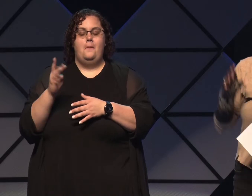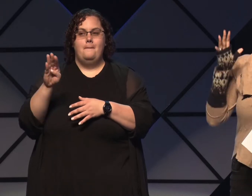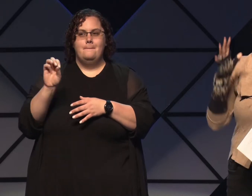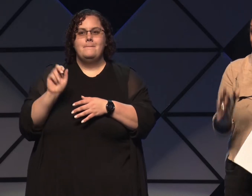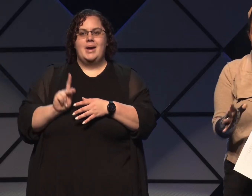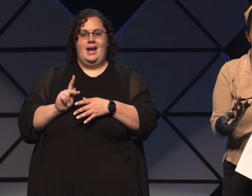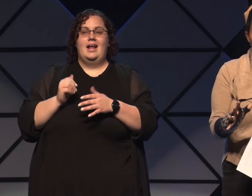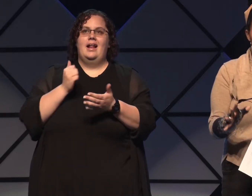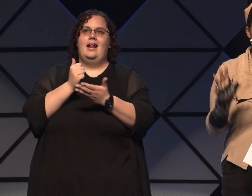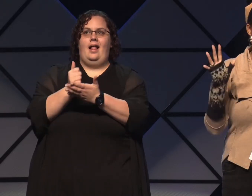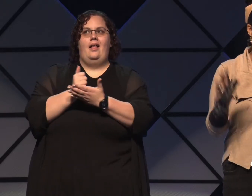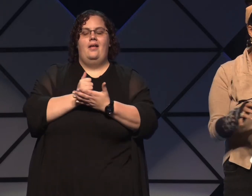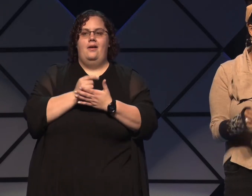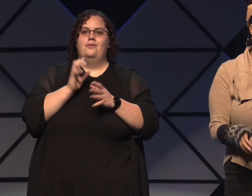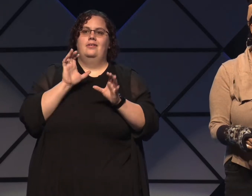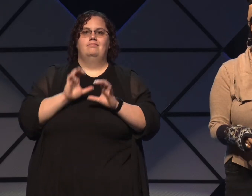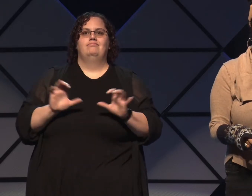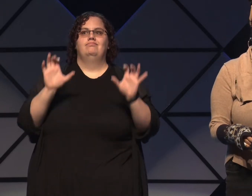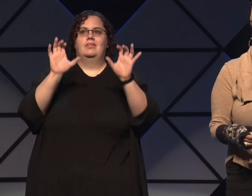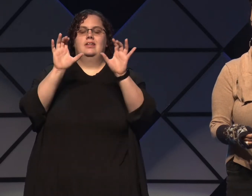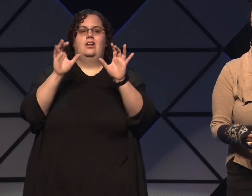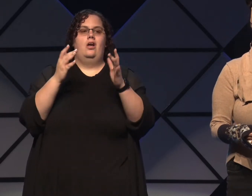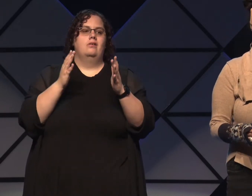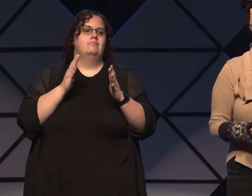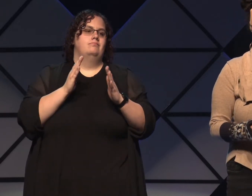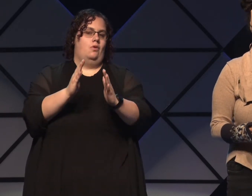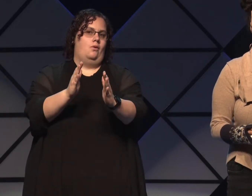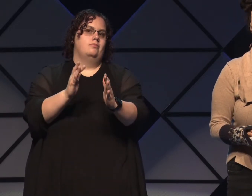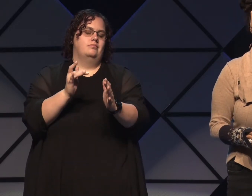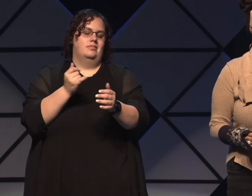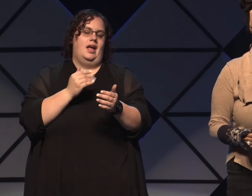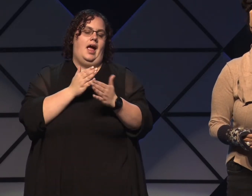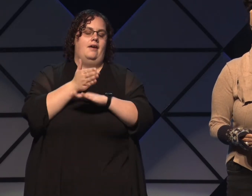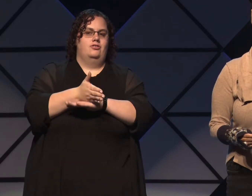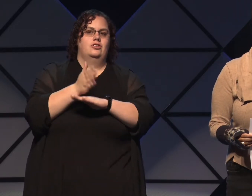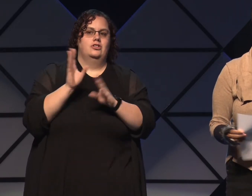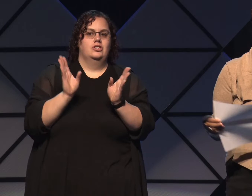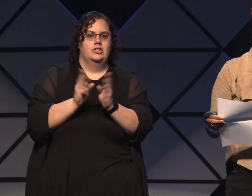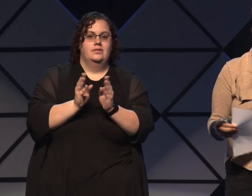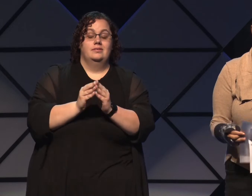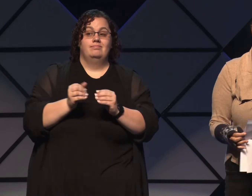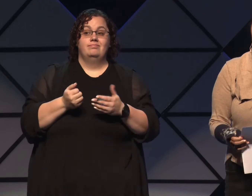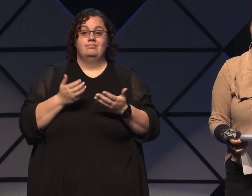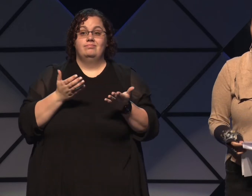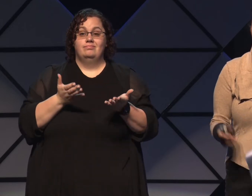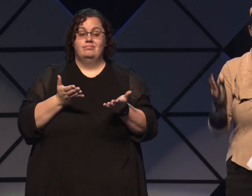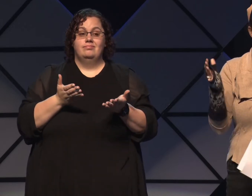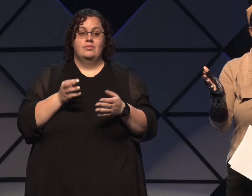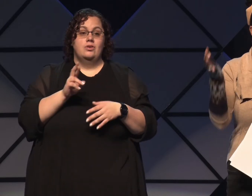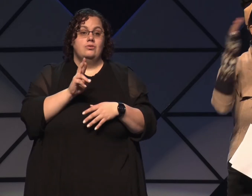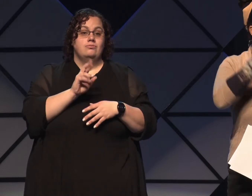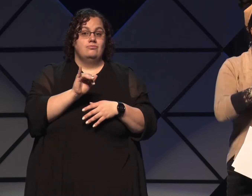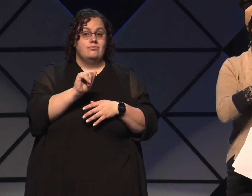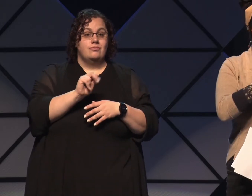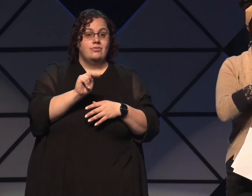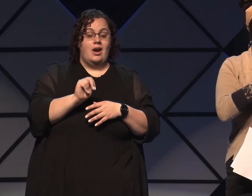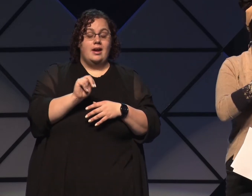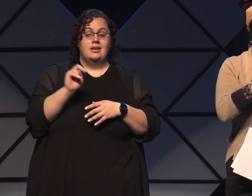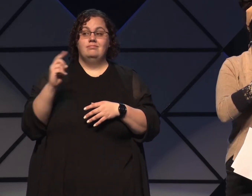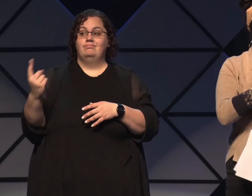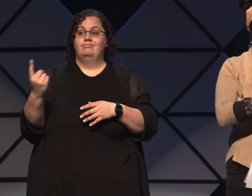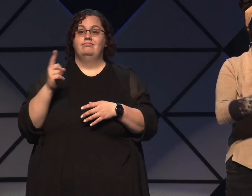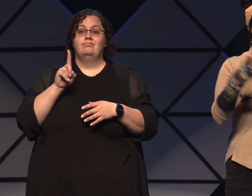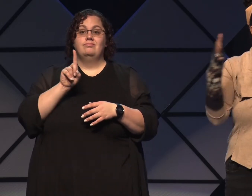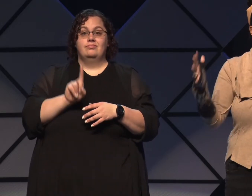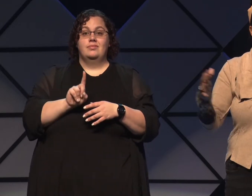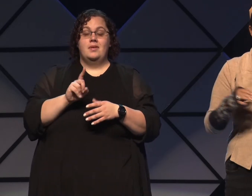help decking the halls right after service next weekend. Okay, so with that, I am going to have our lead pastor Ryan come